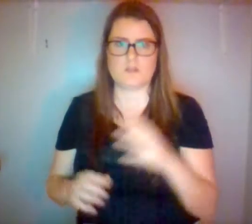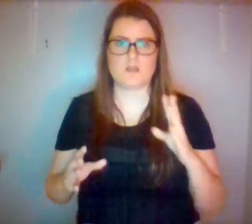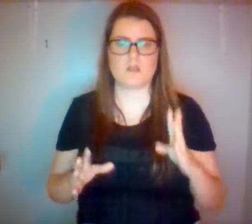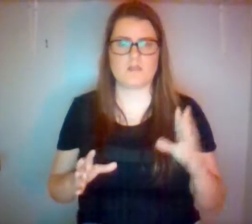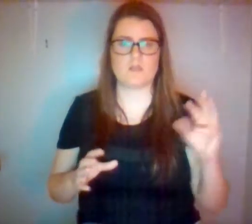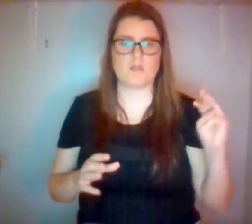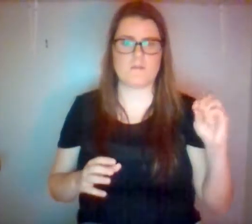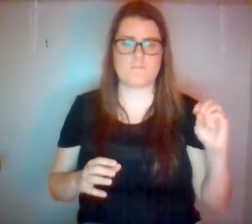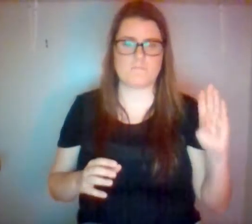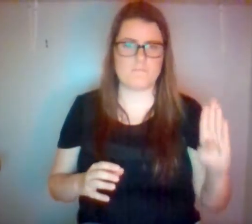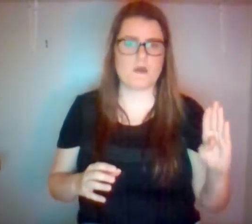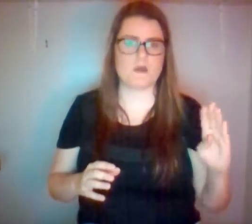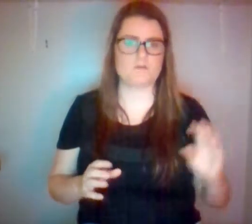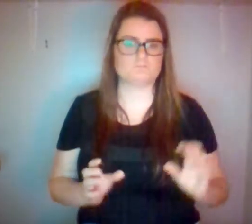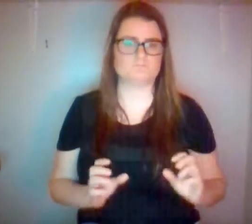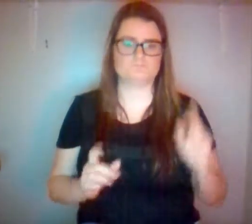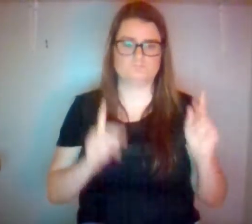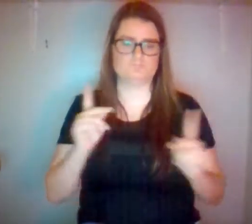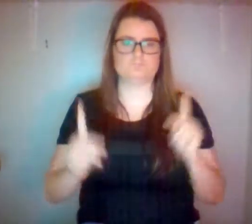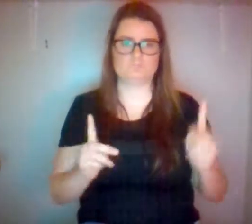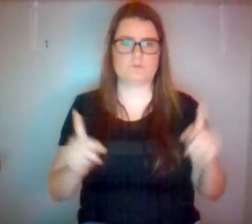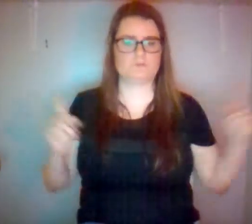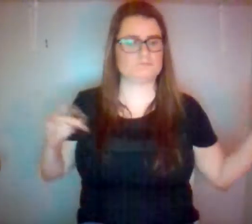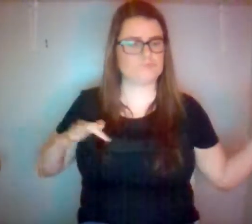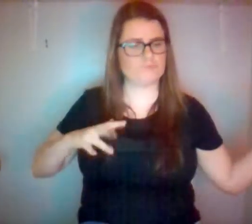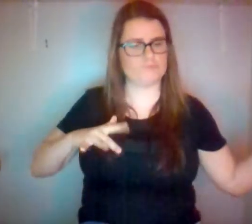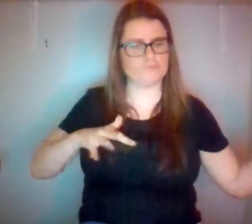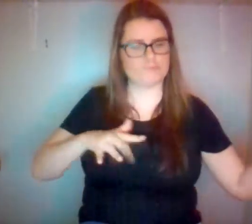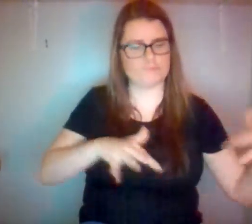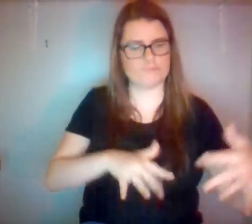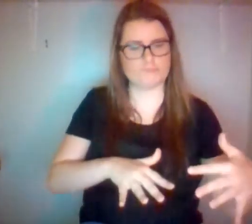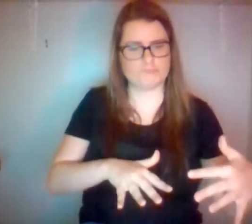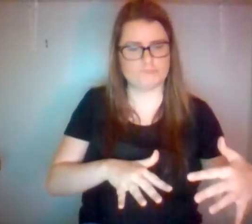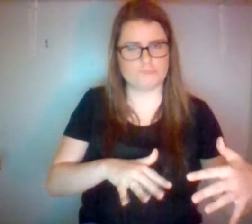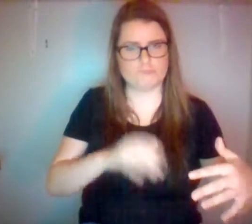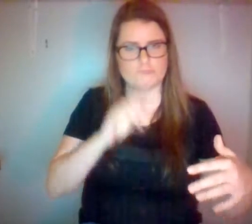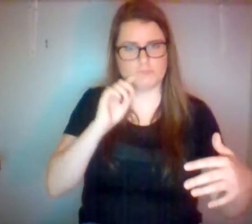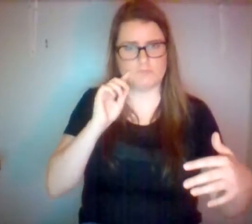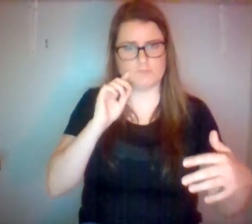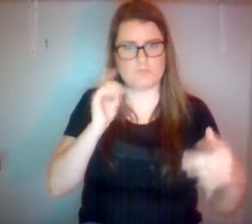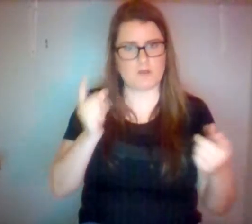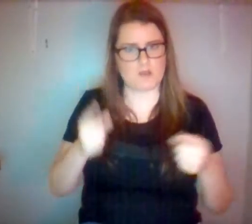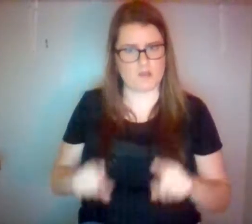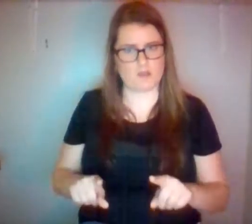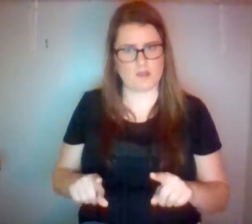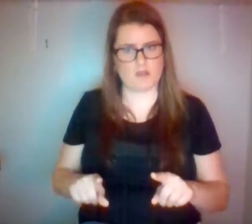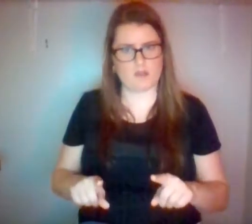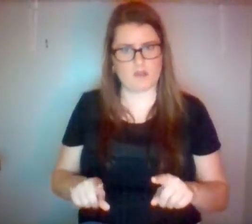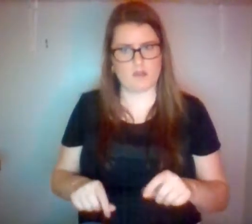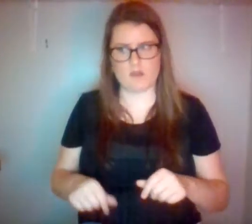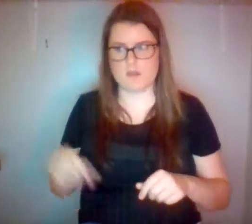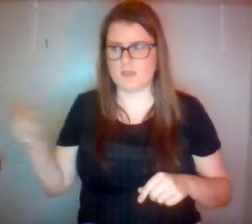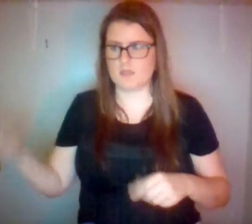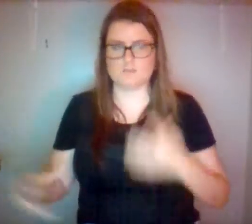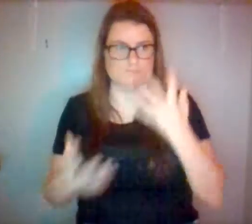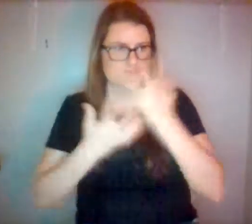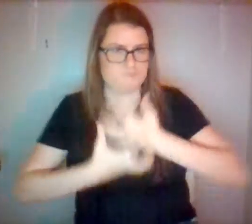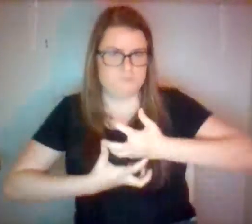pushing over the stalls, sending them crashing to the ground, and chasing the merchants out of the temple, threatening to beat them with a whip. Caiaphas could hear him